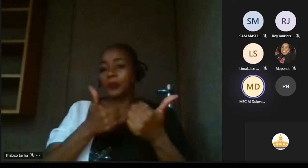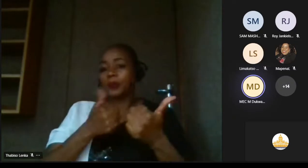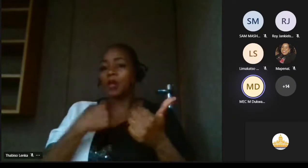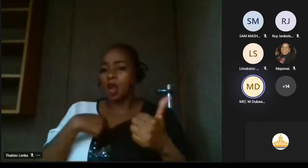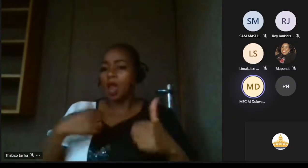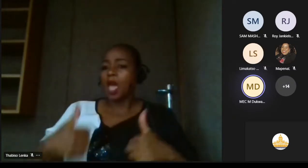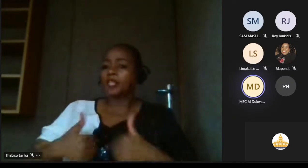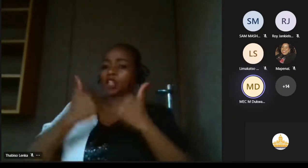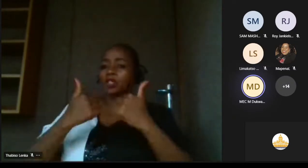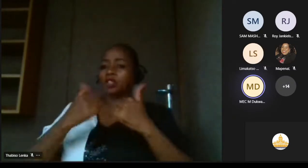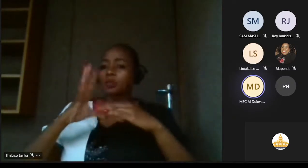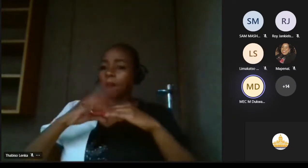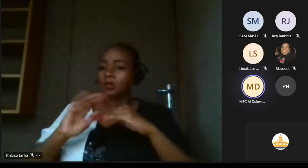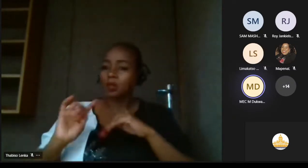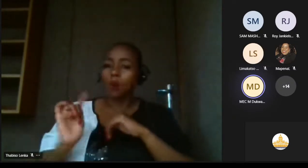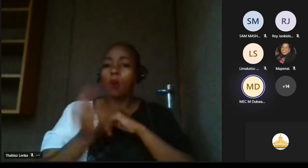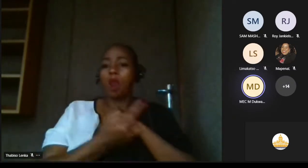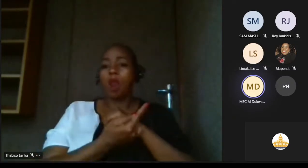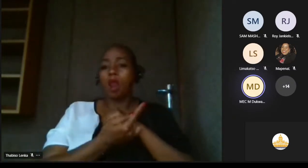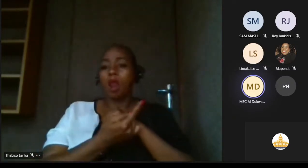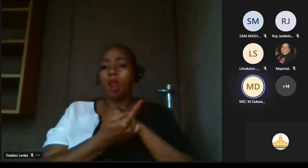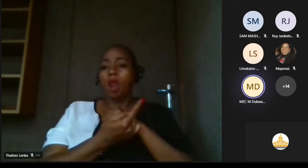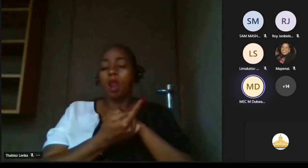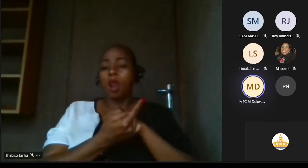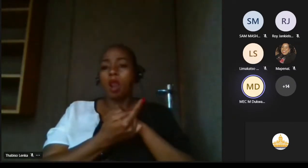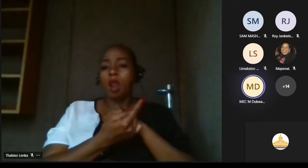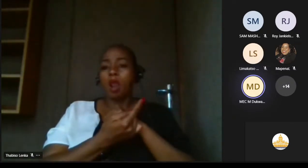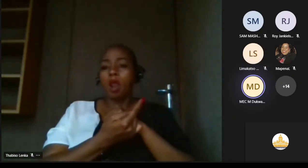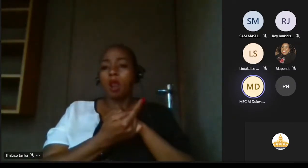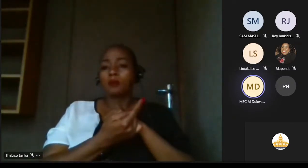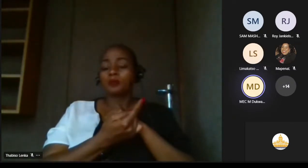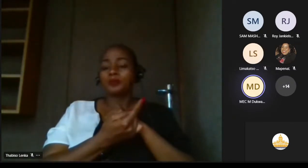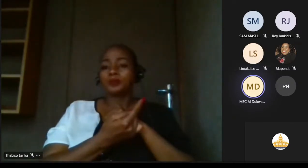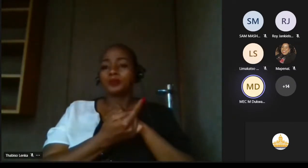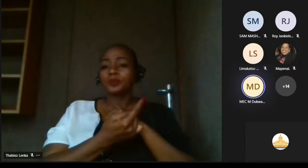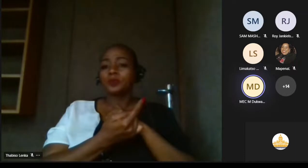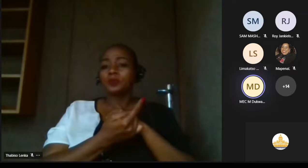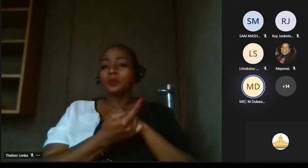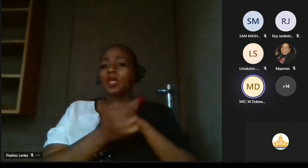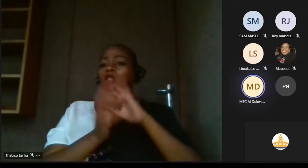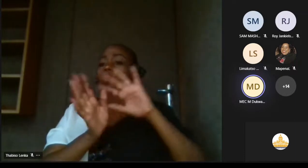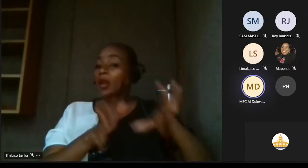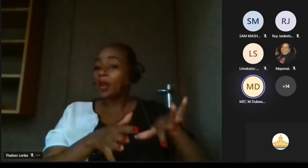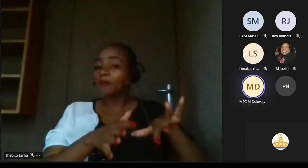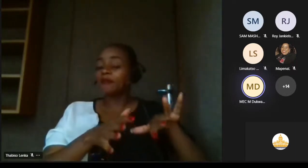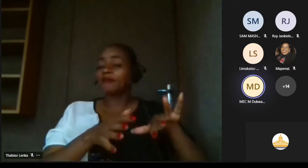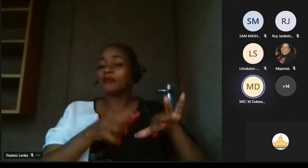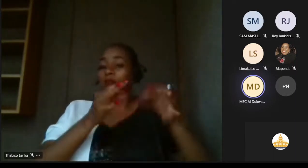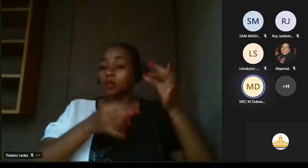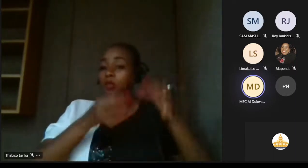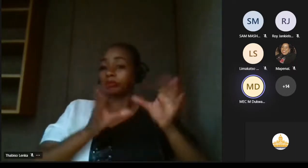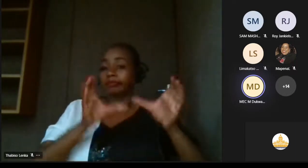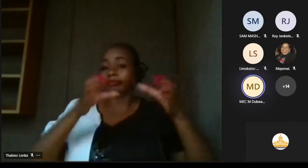honorable members in this forum to abandon meaningless party political chants and